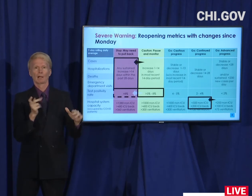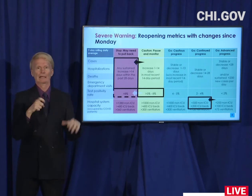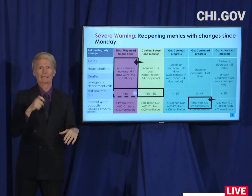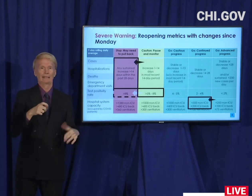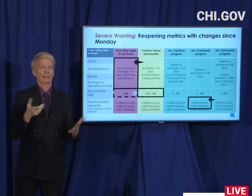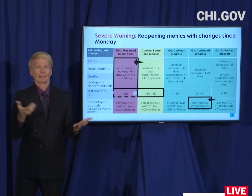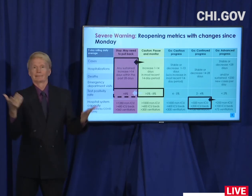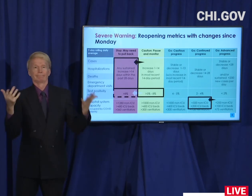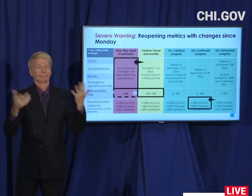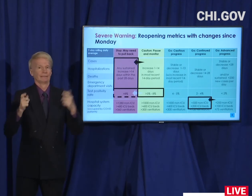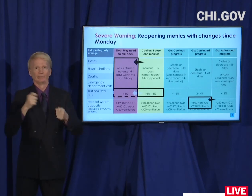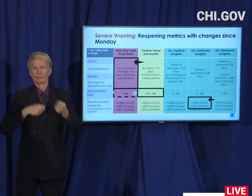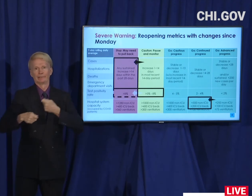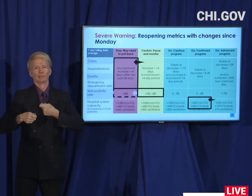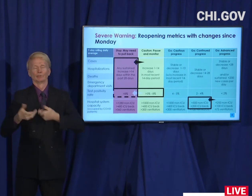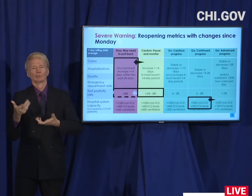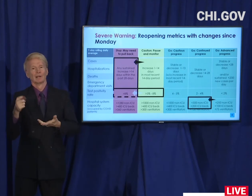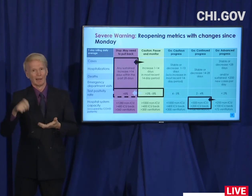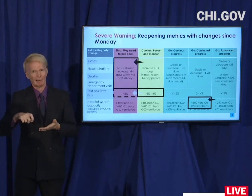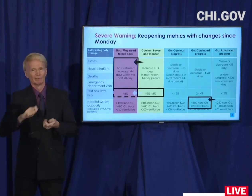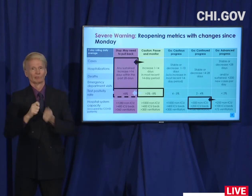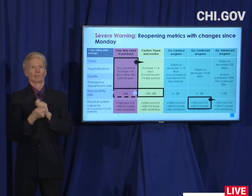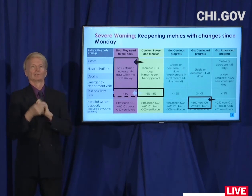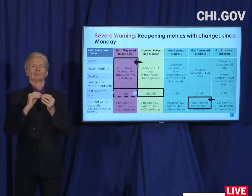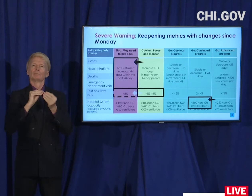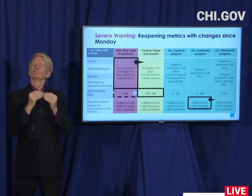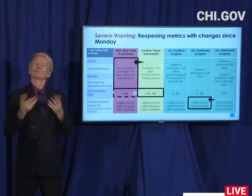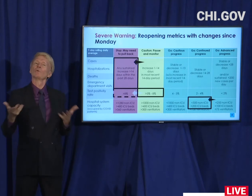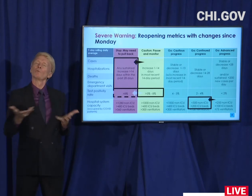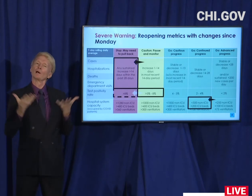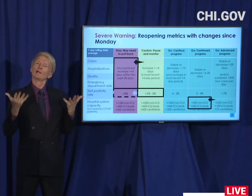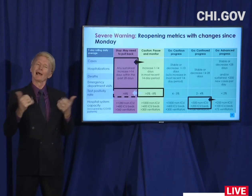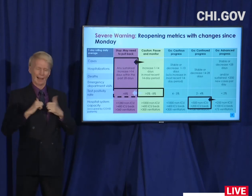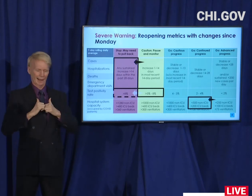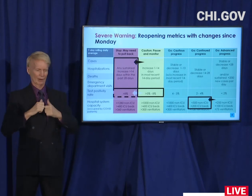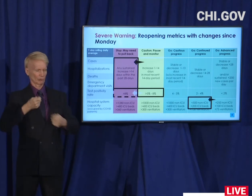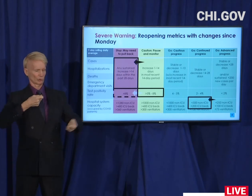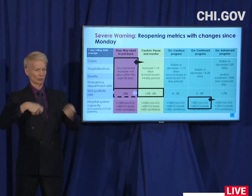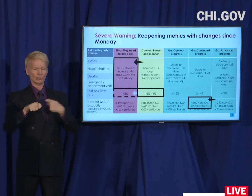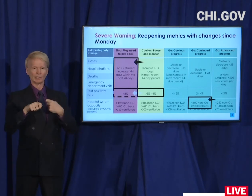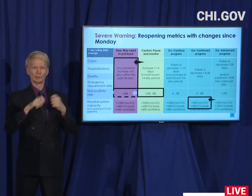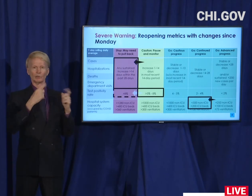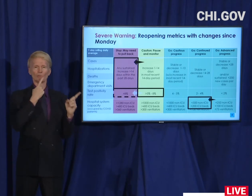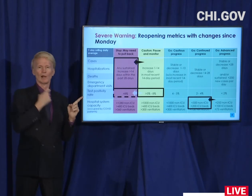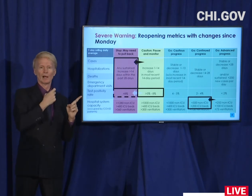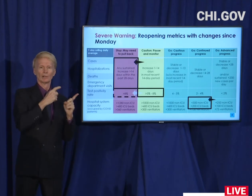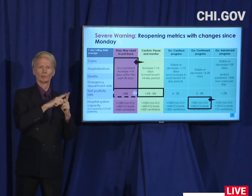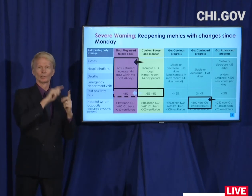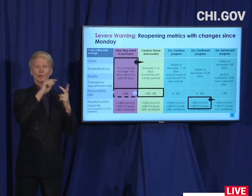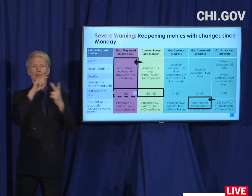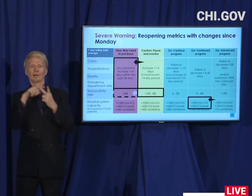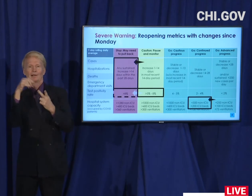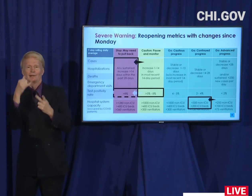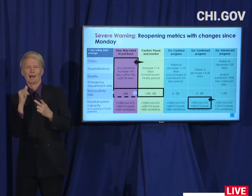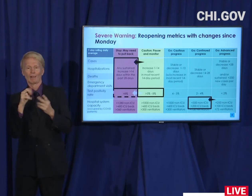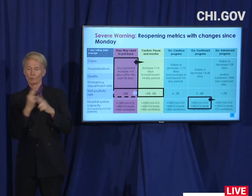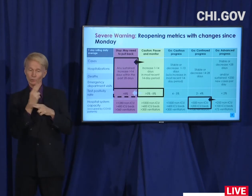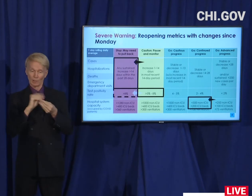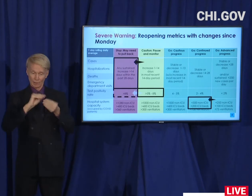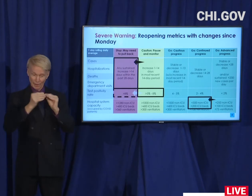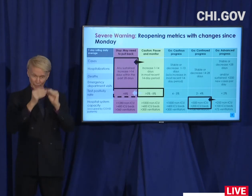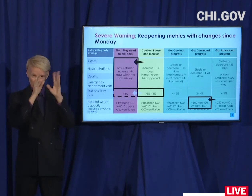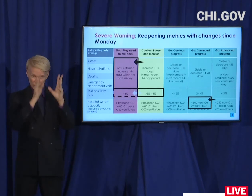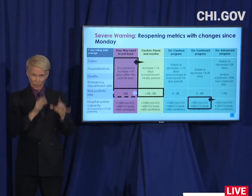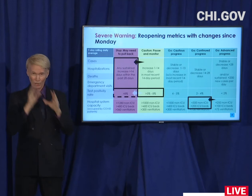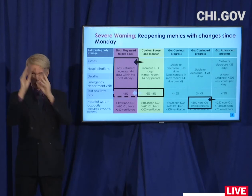we'll be using those same metrics. It's all about being able to turn this around. And as soon as we can turn it around, using those exact metrics, we would do it. At the